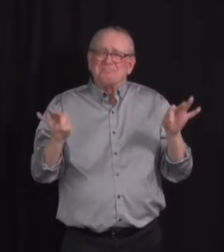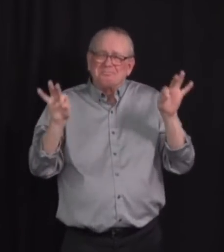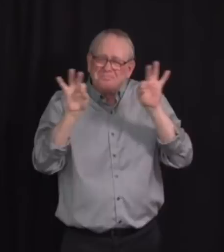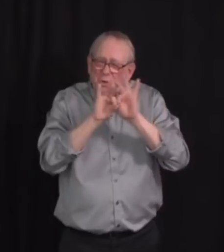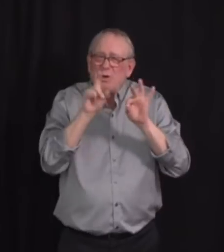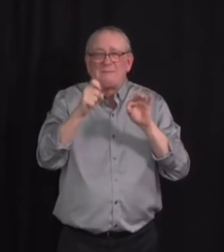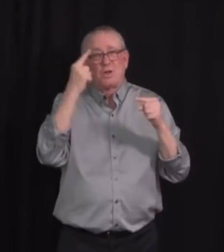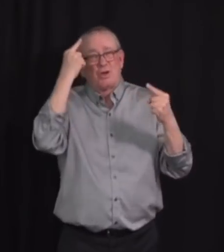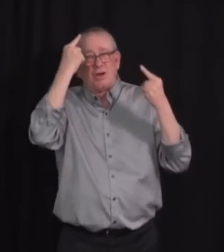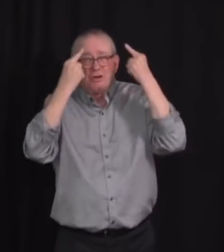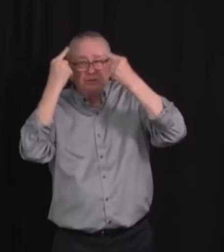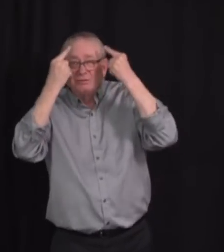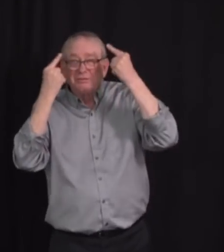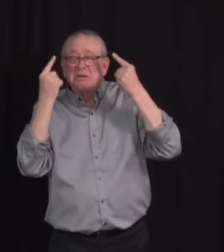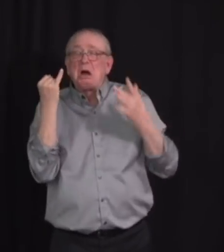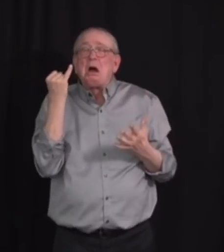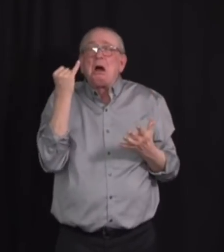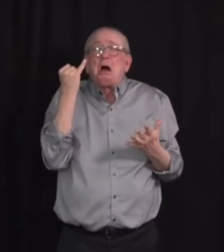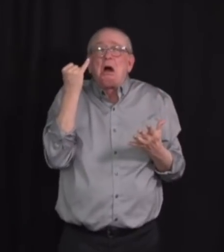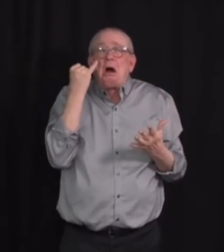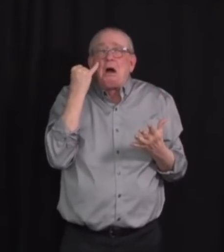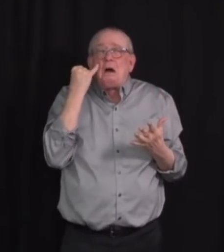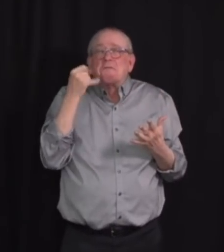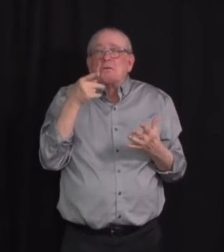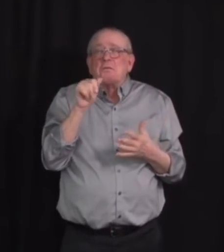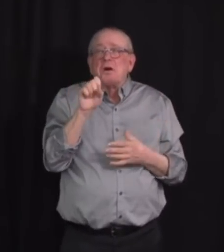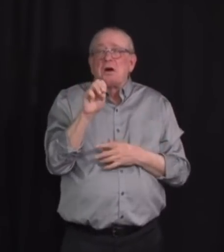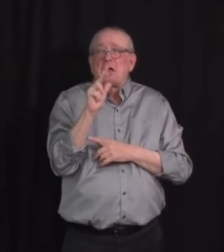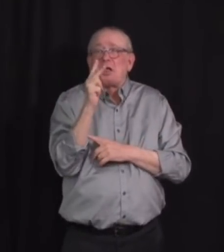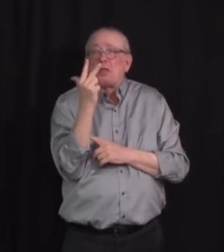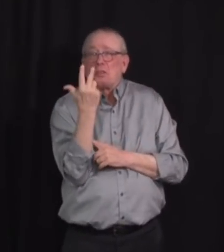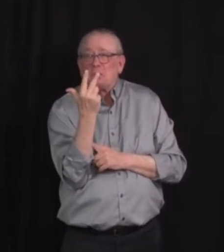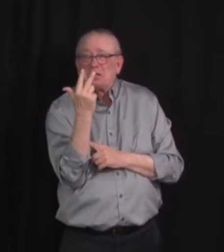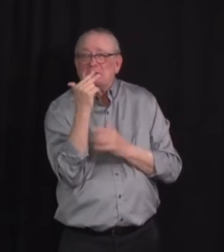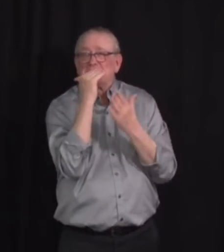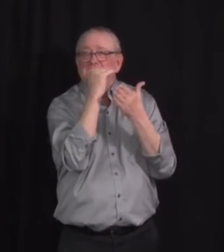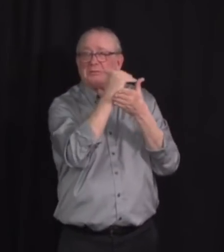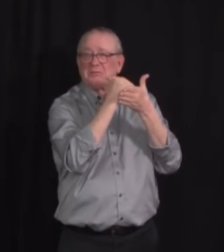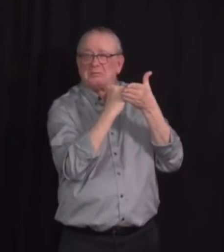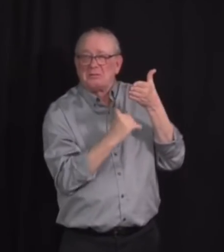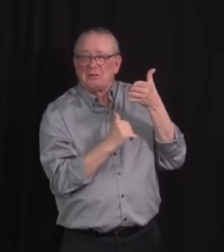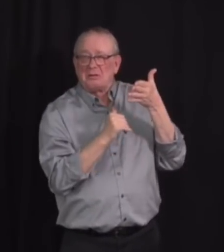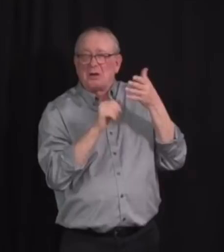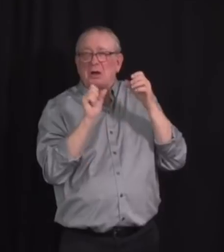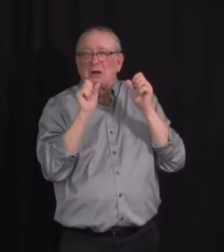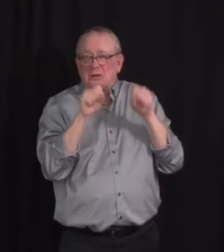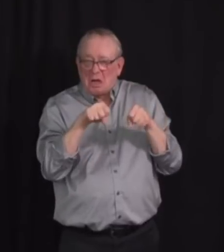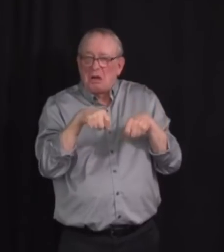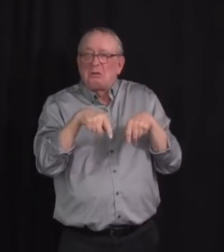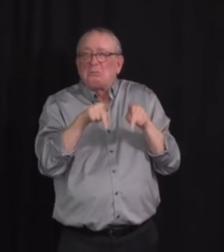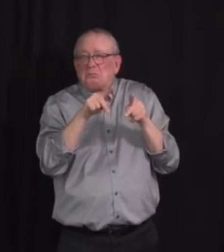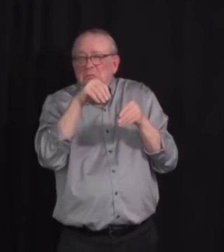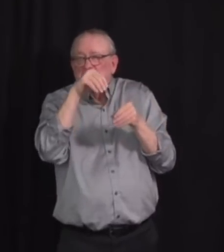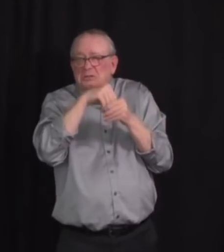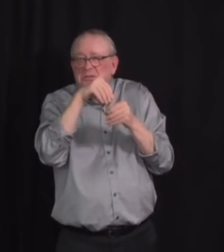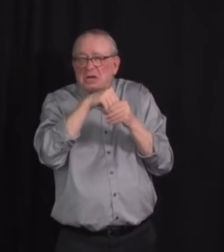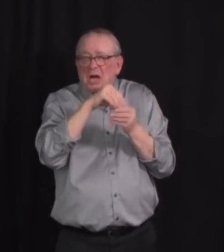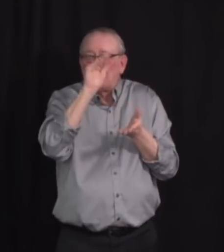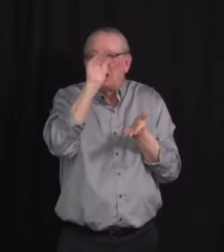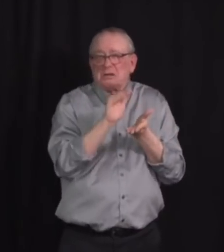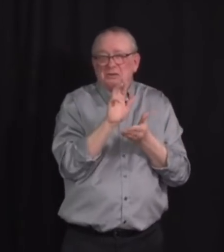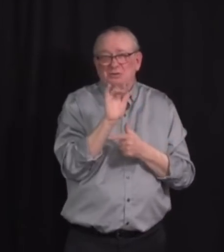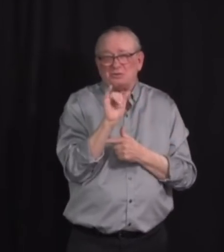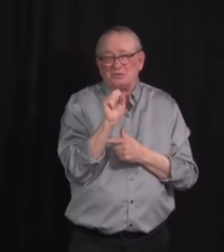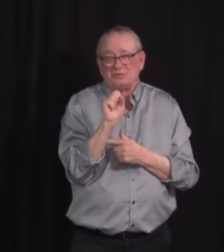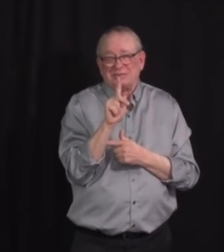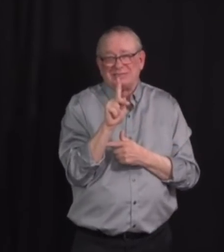framework that minimized the number of people or minimized the risk to allow again, that risk mitigated type